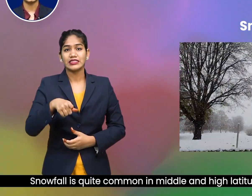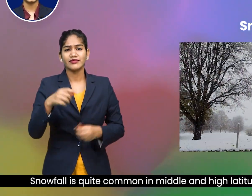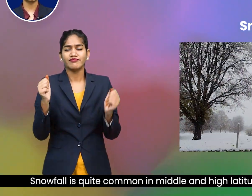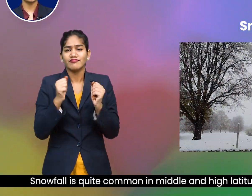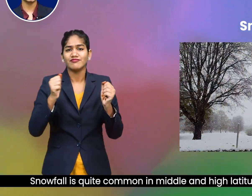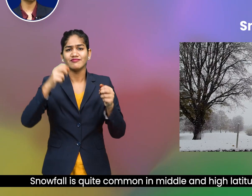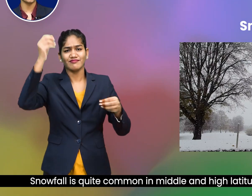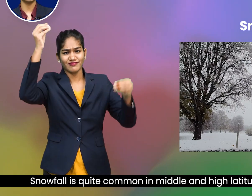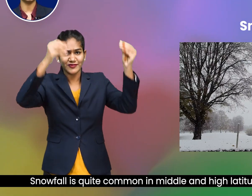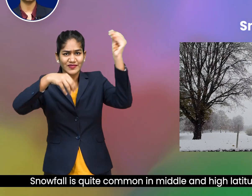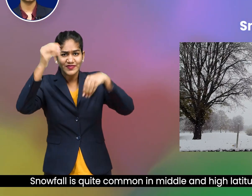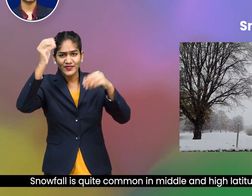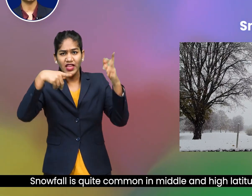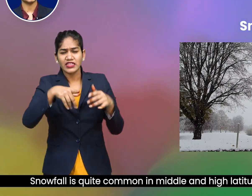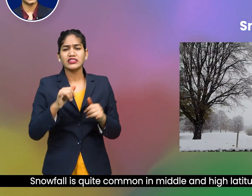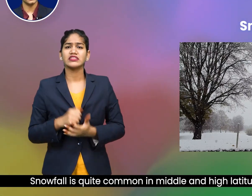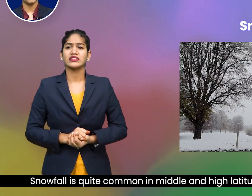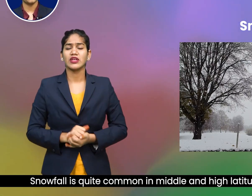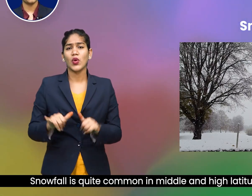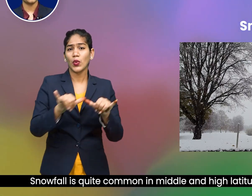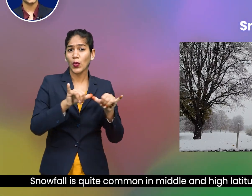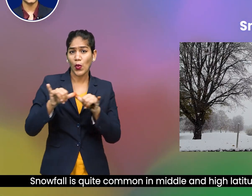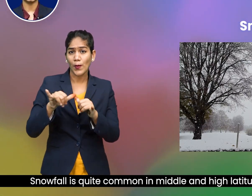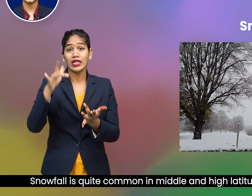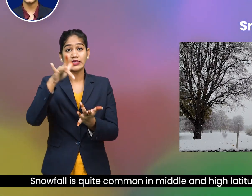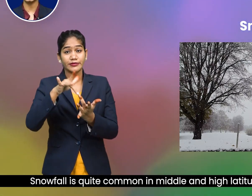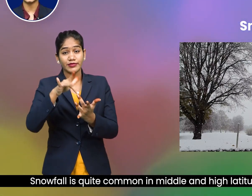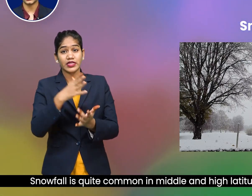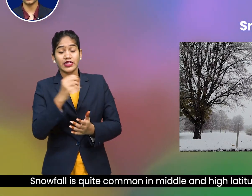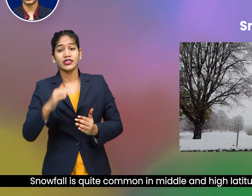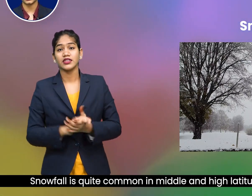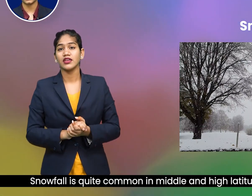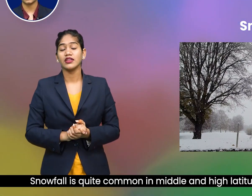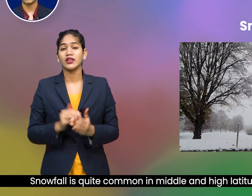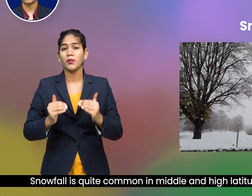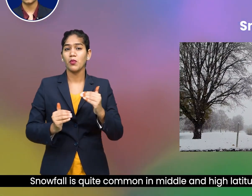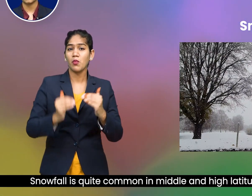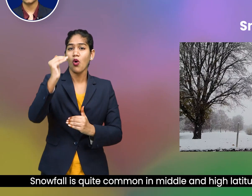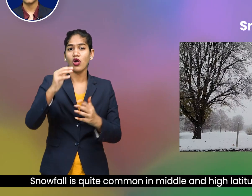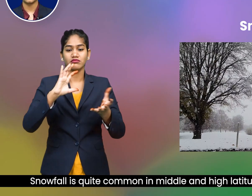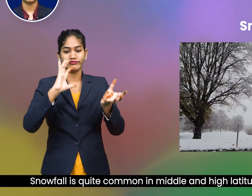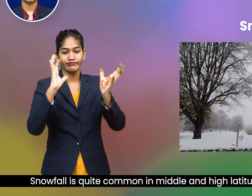Snowfall is quite common in middle and high latitudes